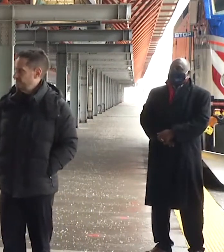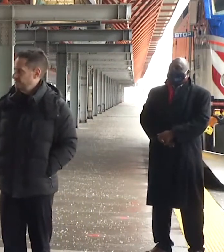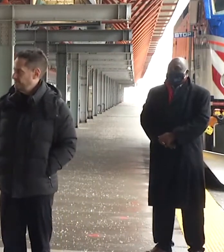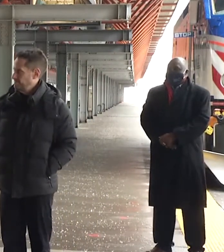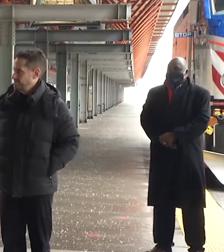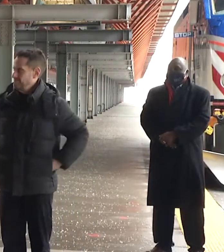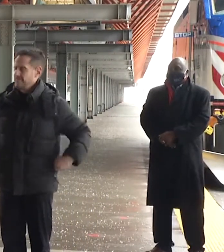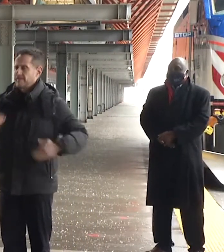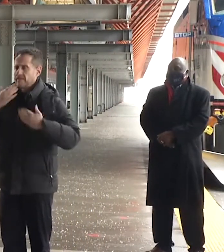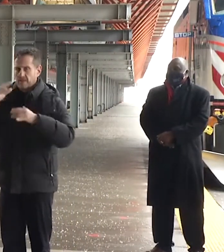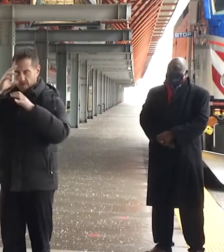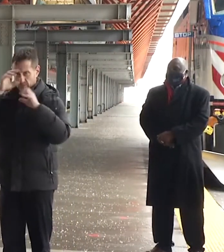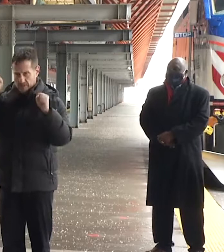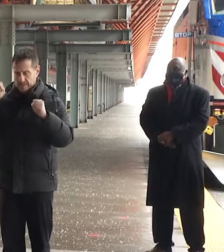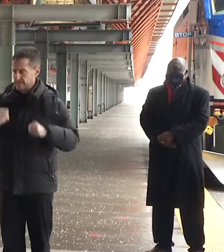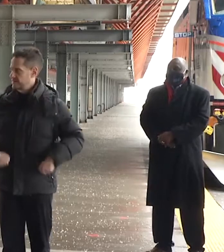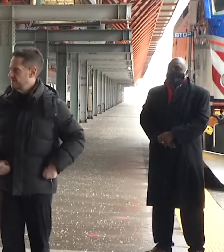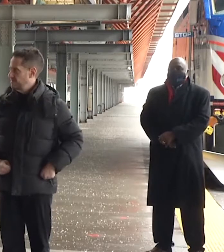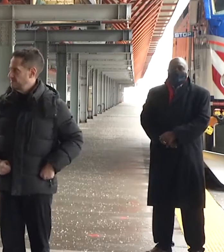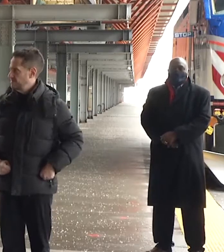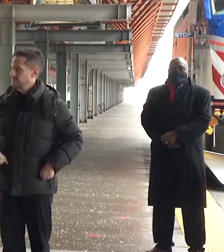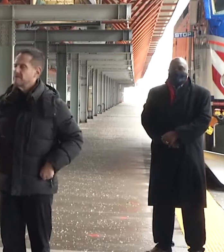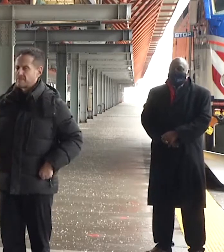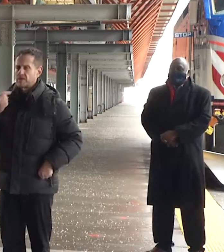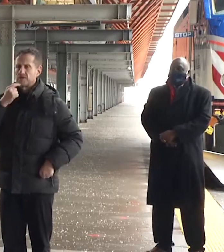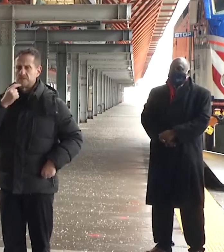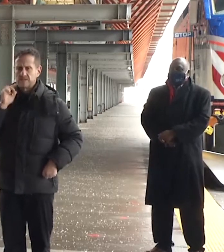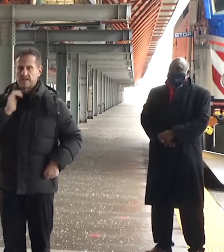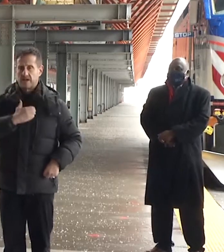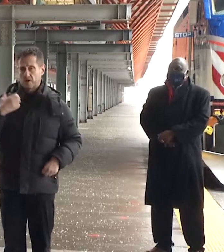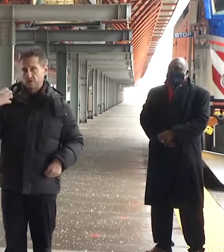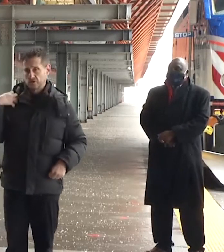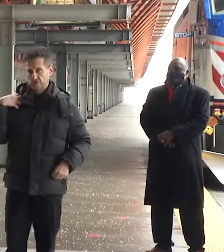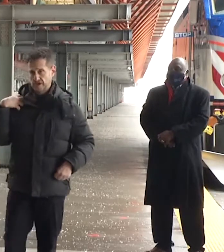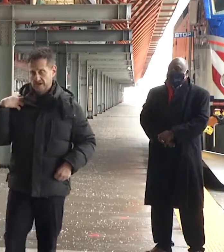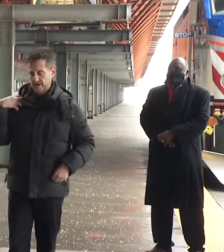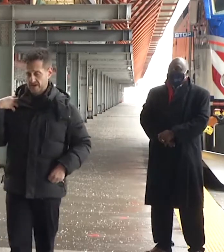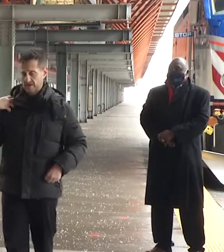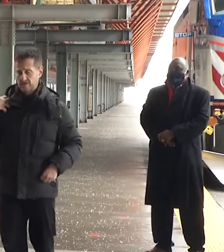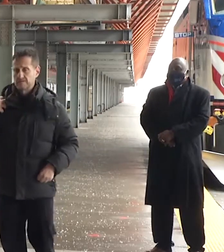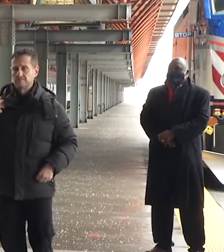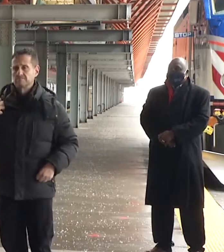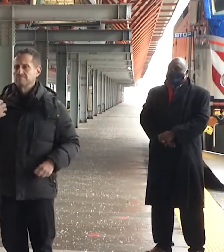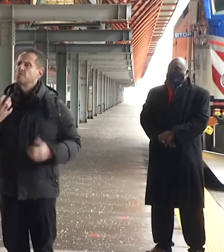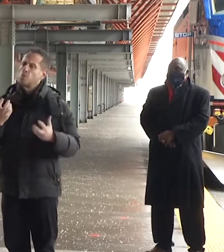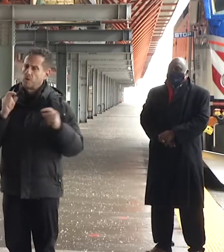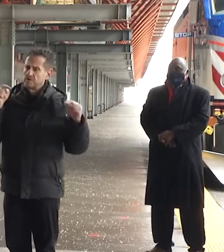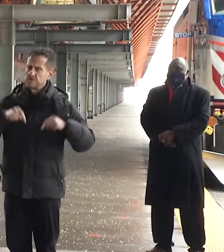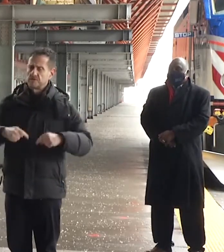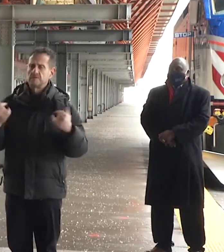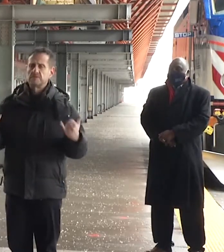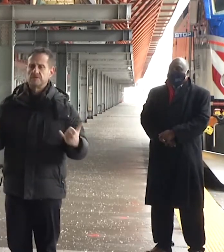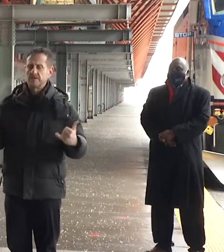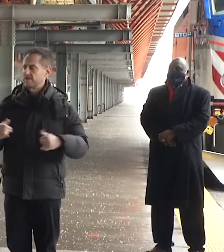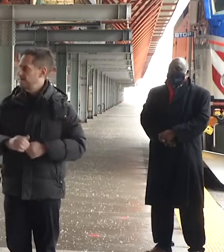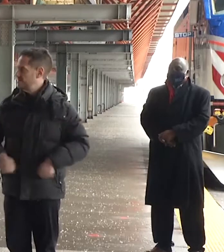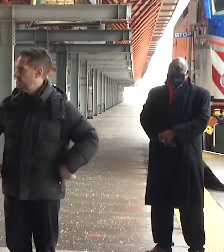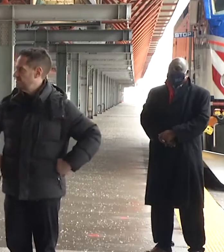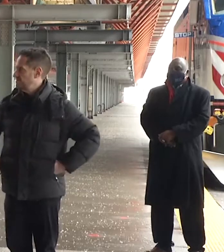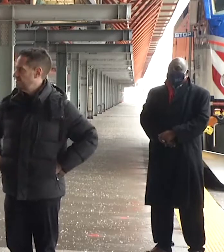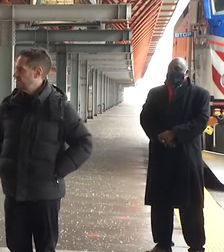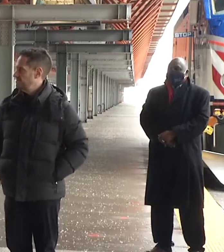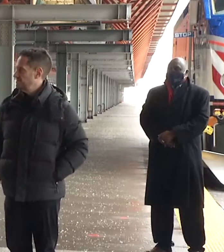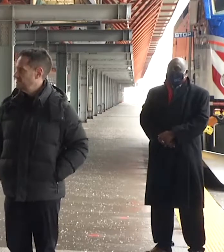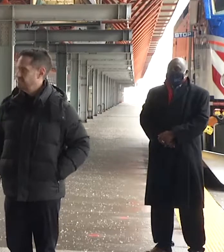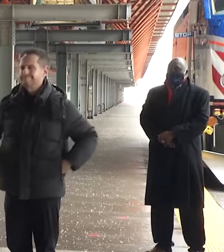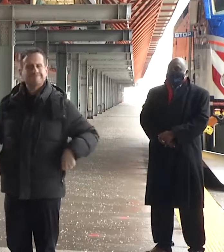Thank you, Madam President. And as you stated, our chair, Romaine Brown, wanted to be here today, and because